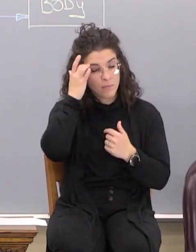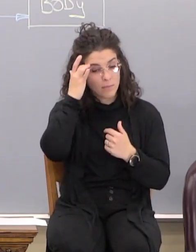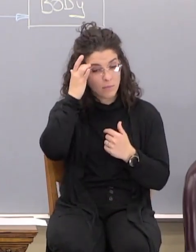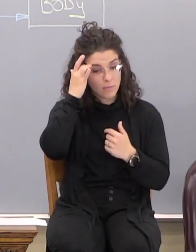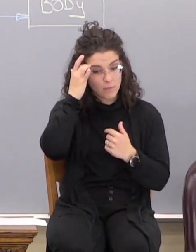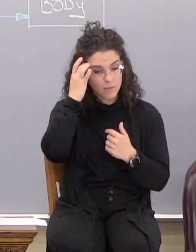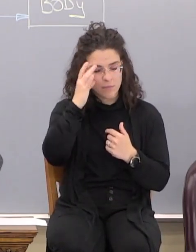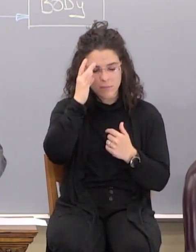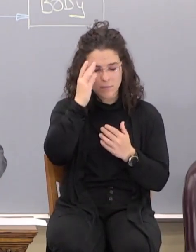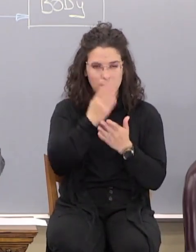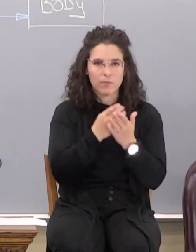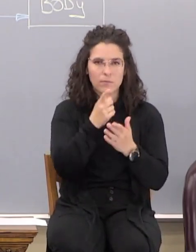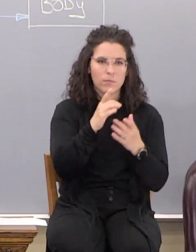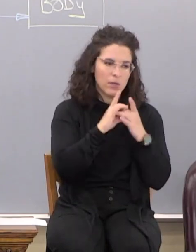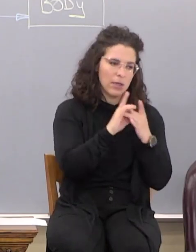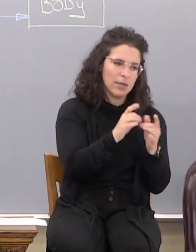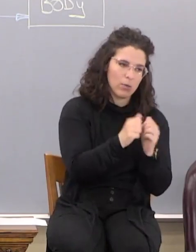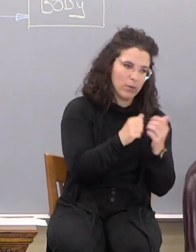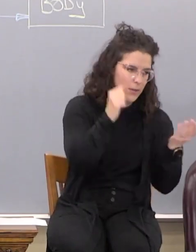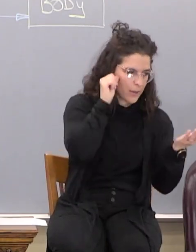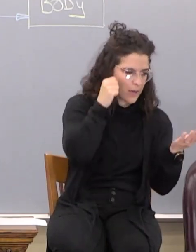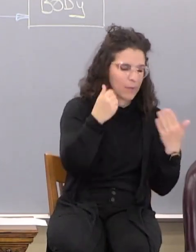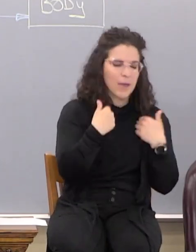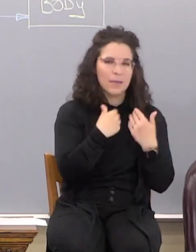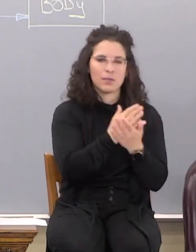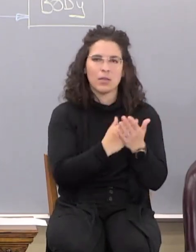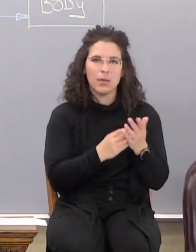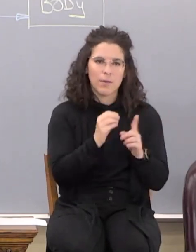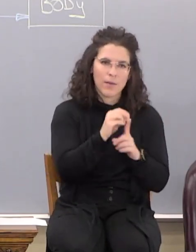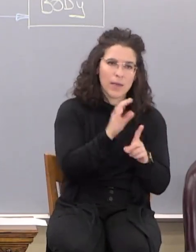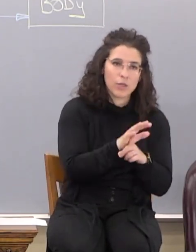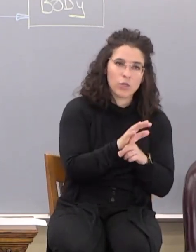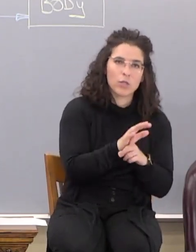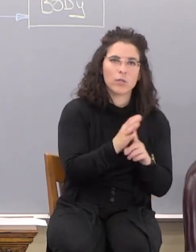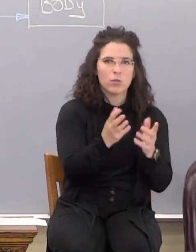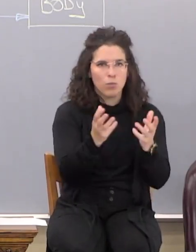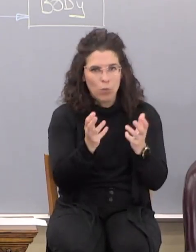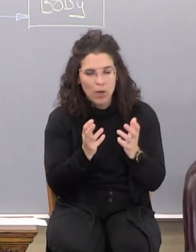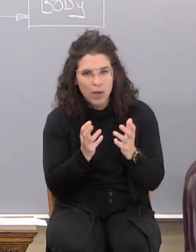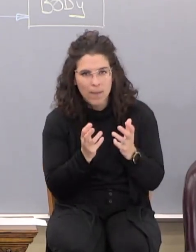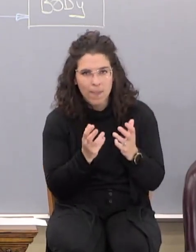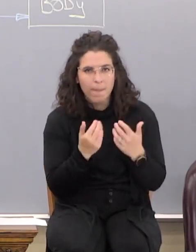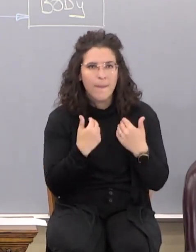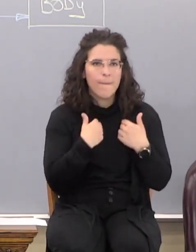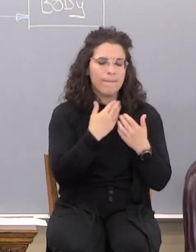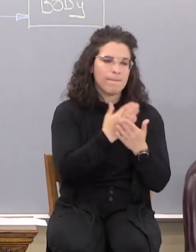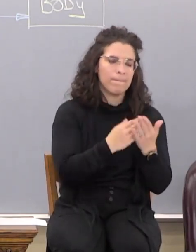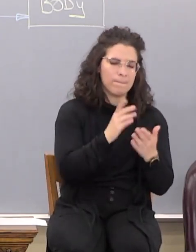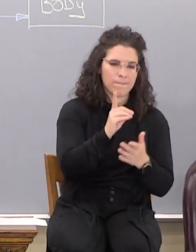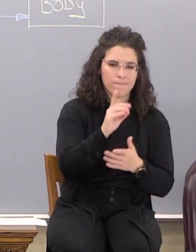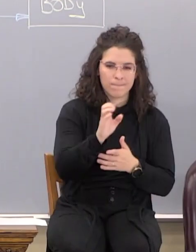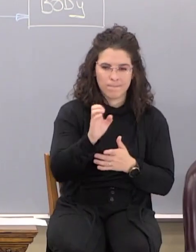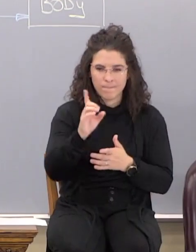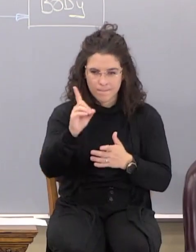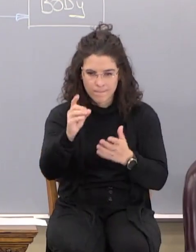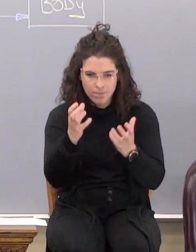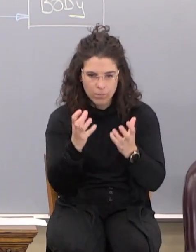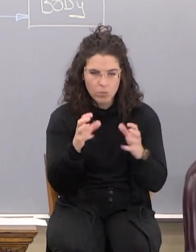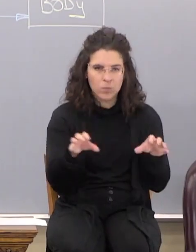The part of you connected Adams has some affections, has some desires, has some deeds that it wants to perform.